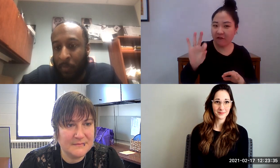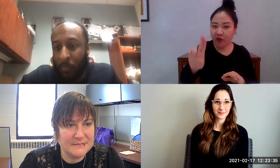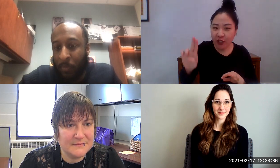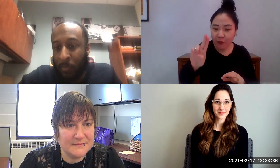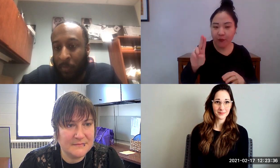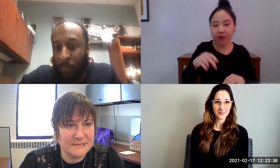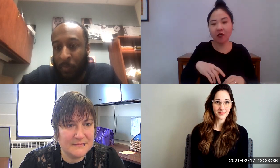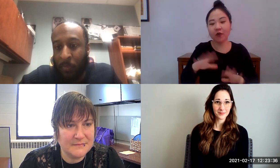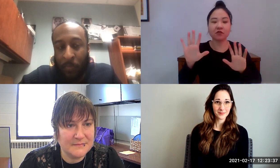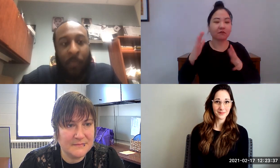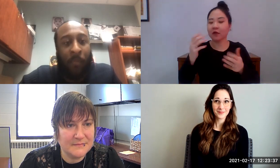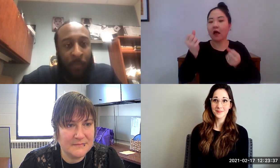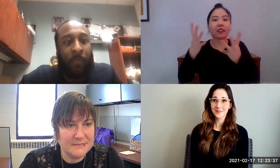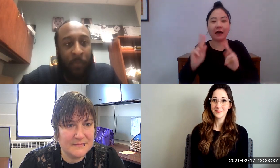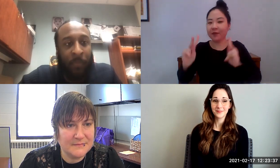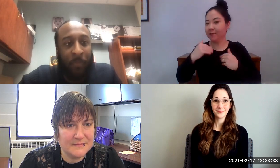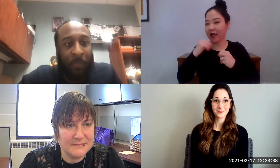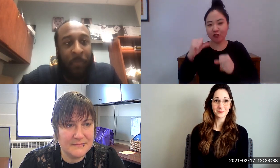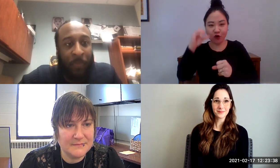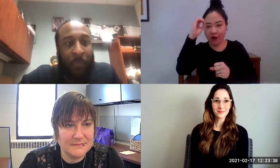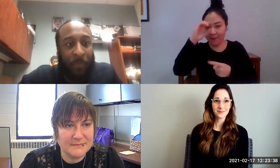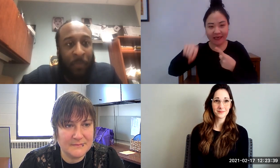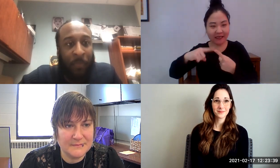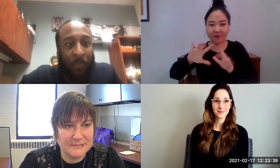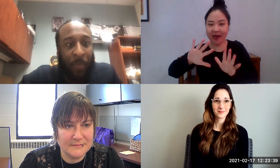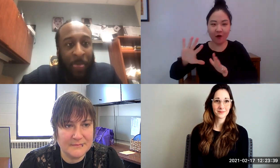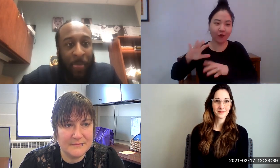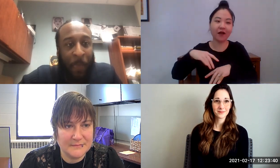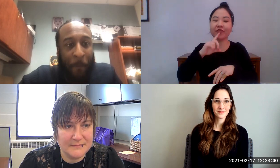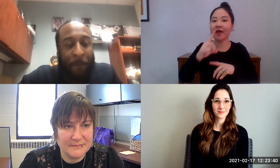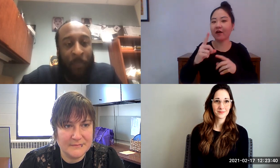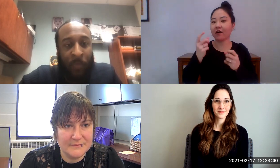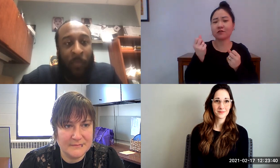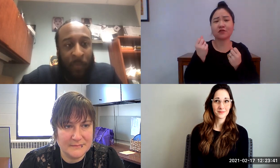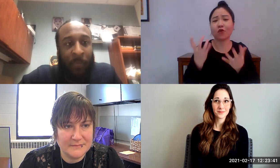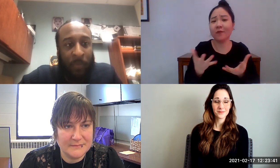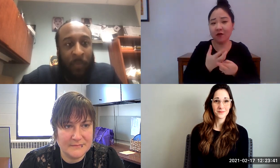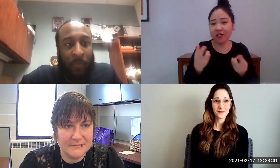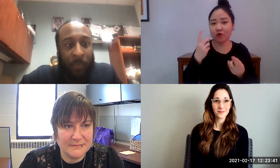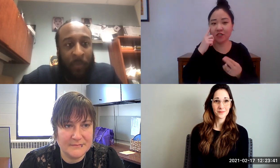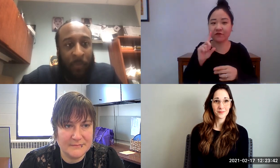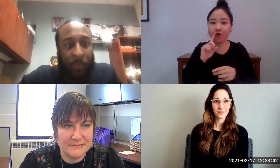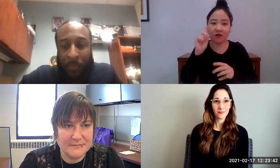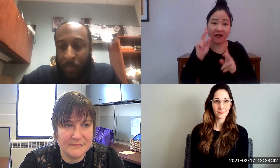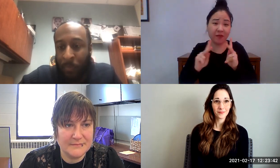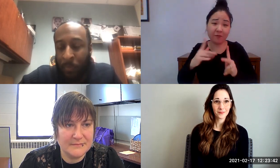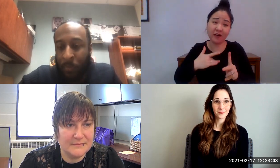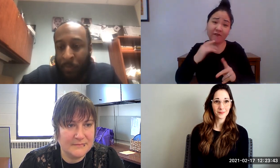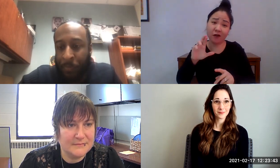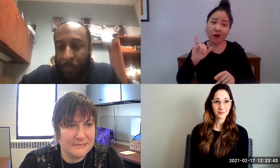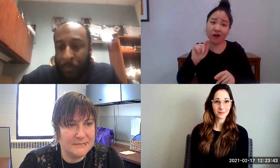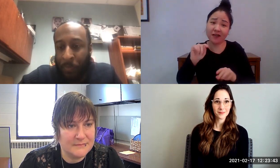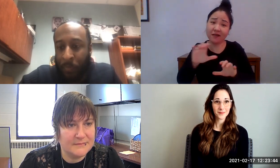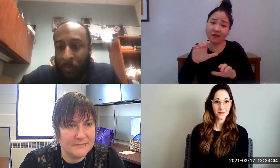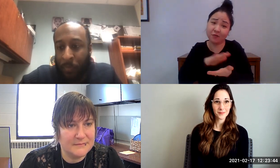released Deaf You, which a lot of people have strong opinions about. there are so many resources for deaf people,